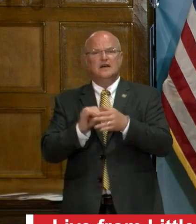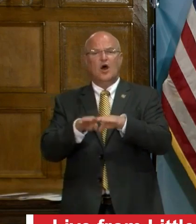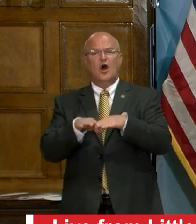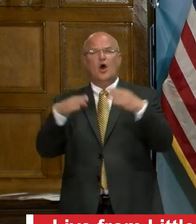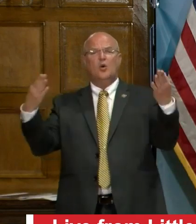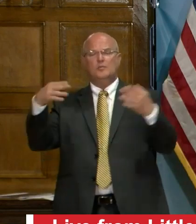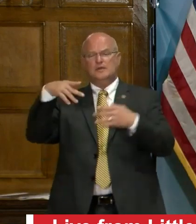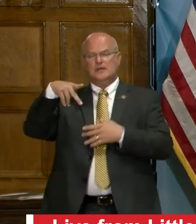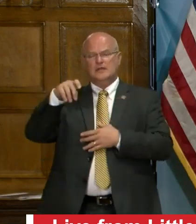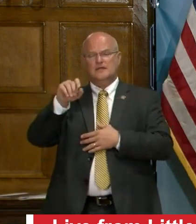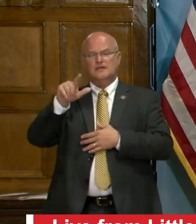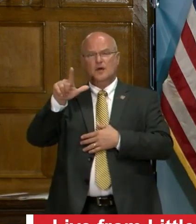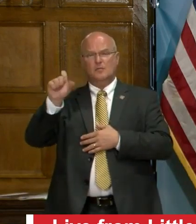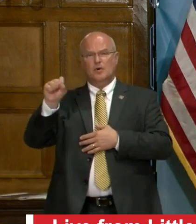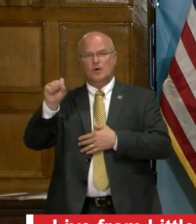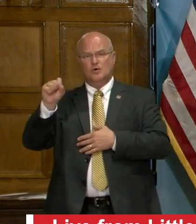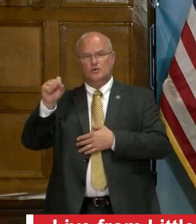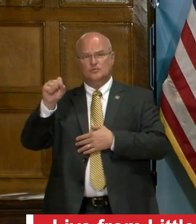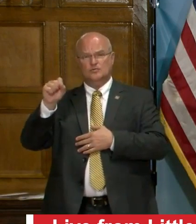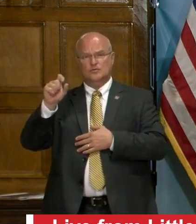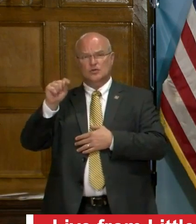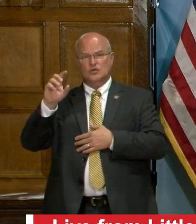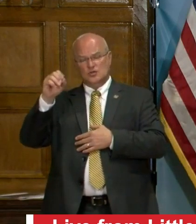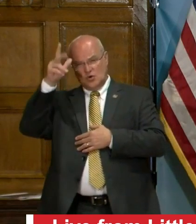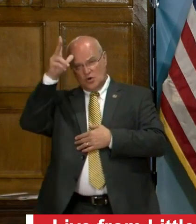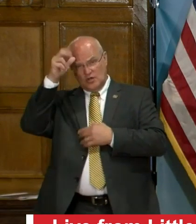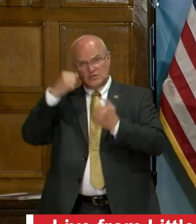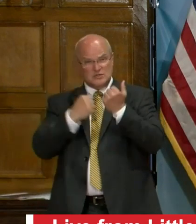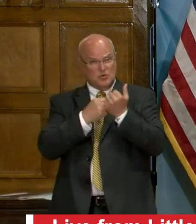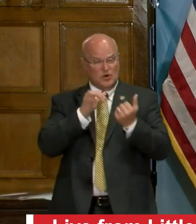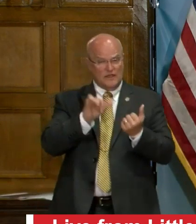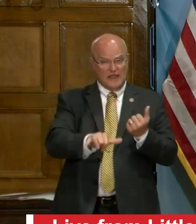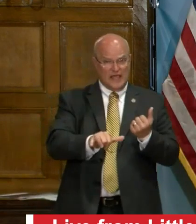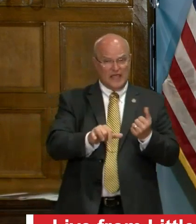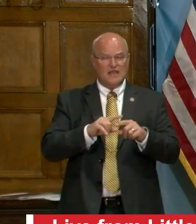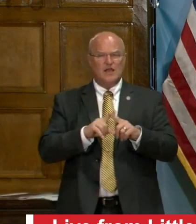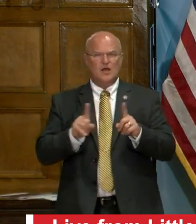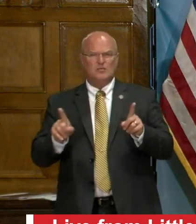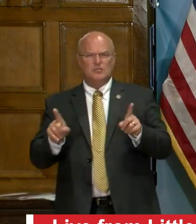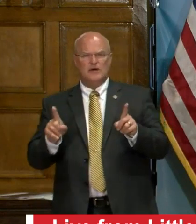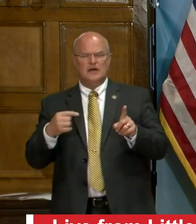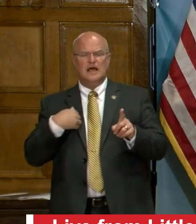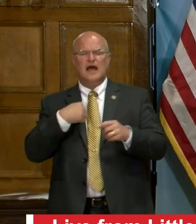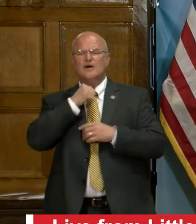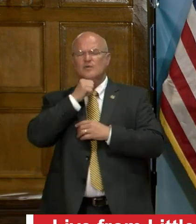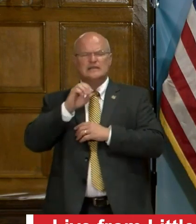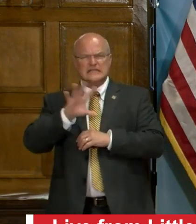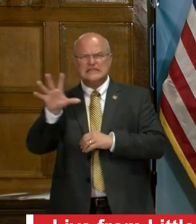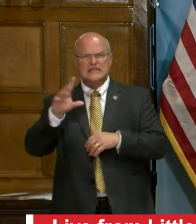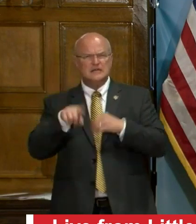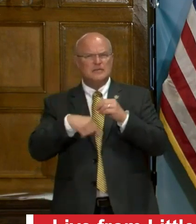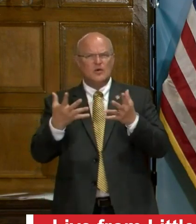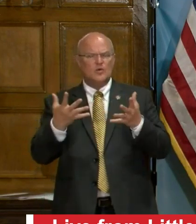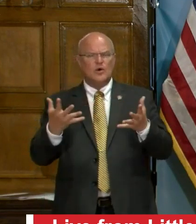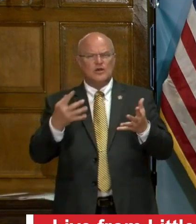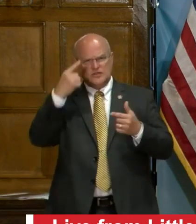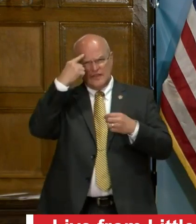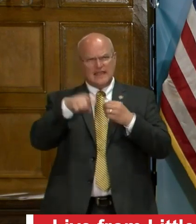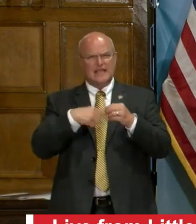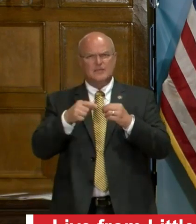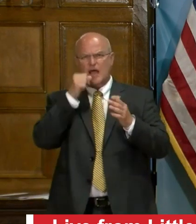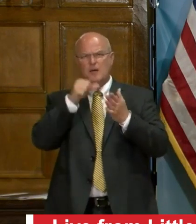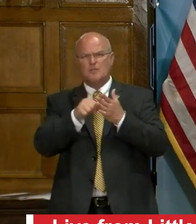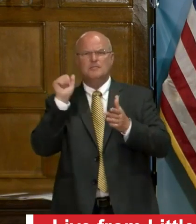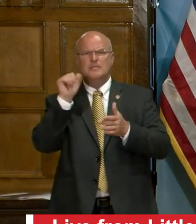opening the polls early, you would support that, but I wasn't clear on what you think